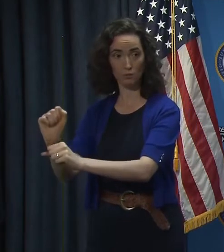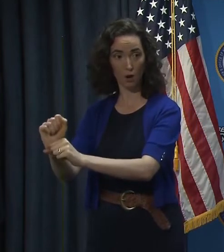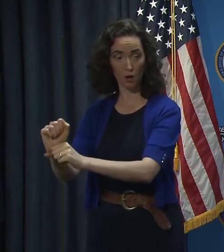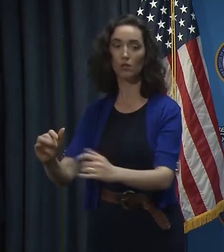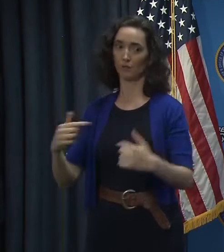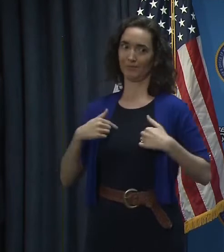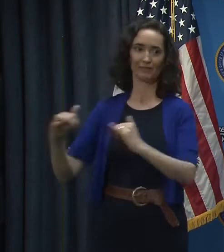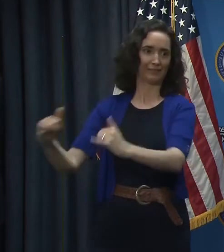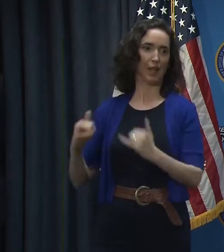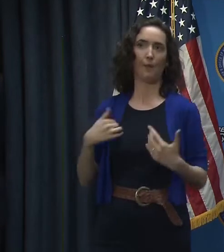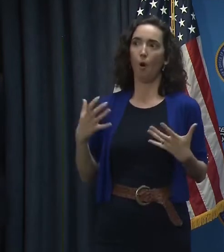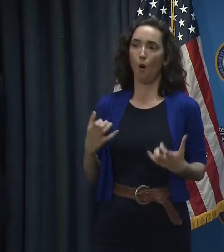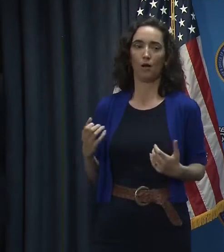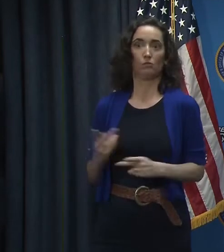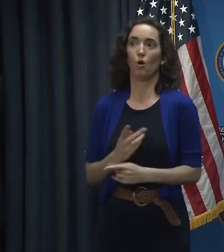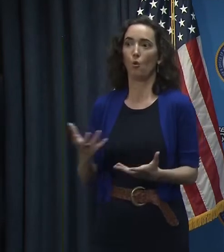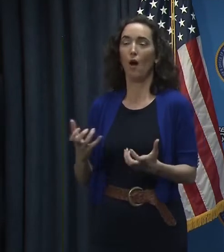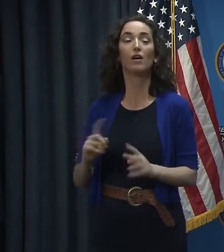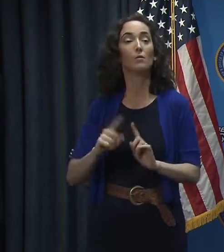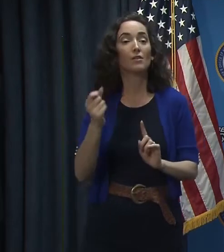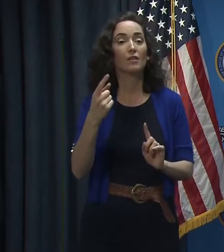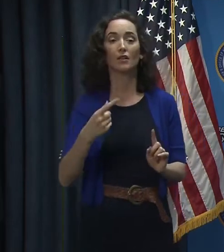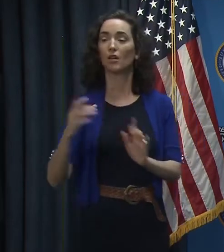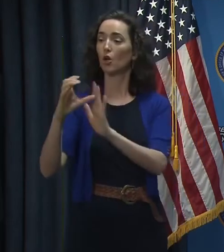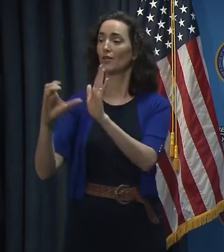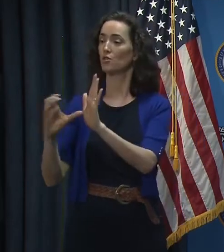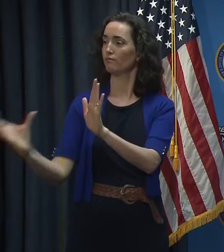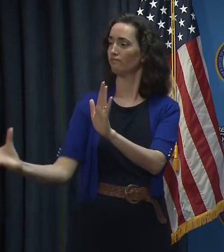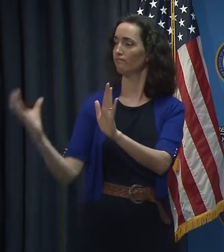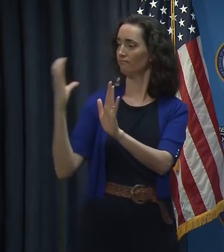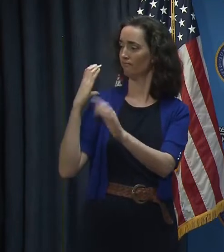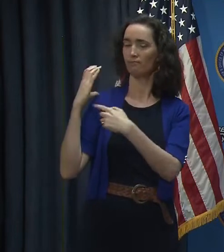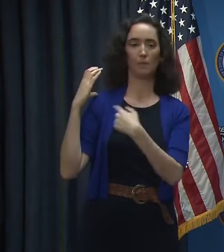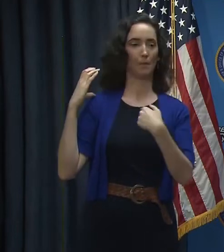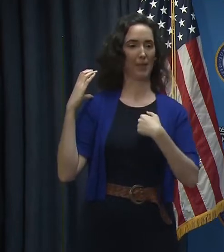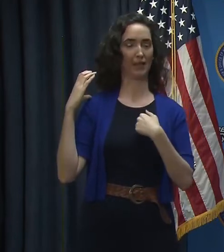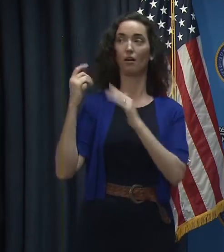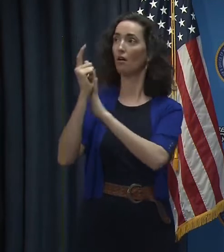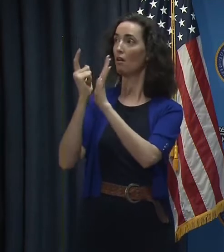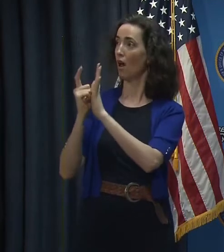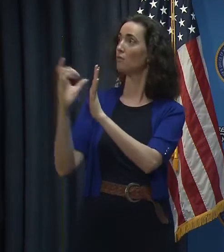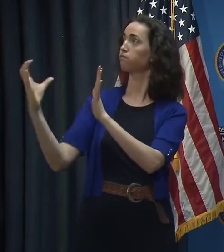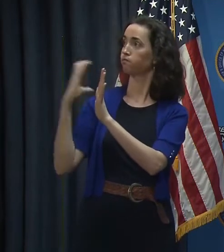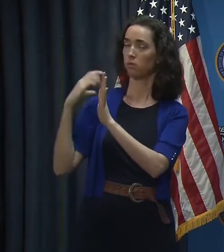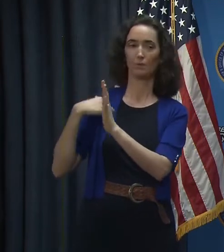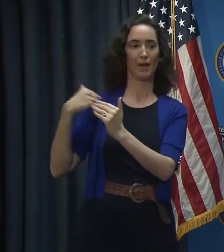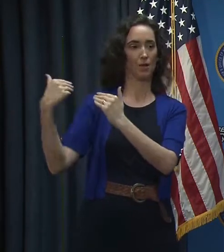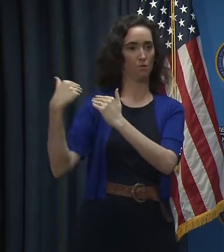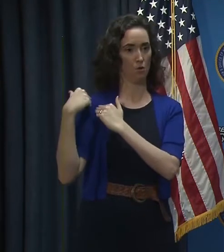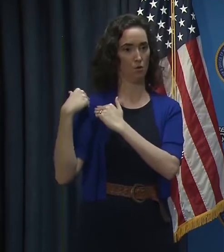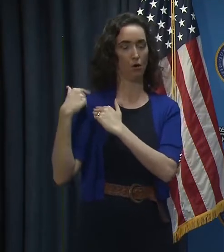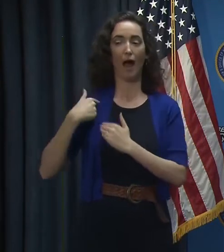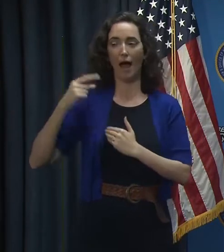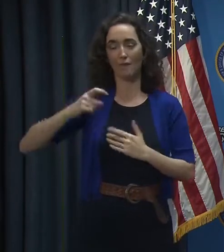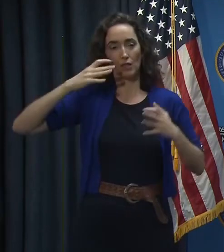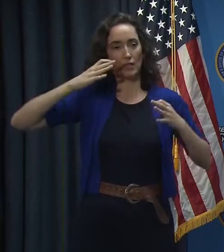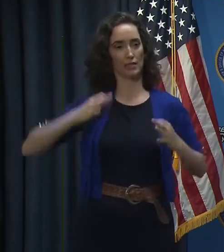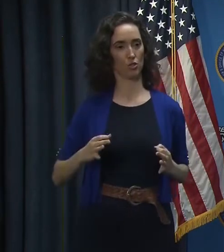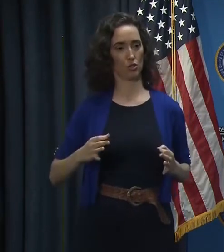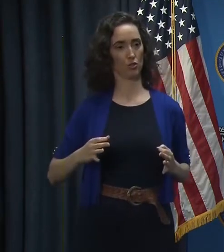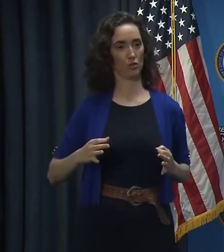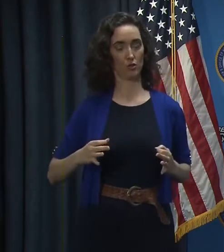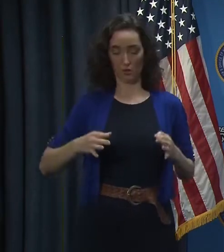time, I'm the only person charged with the Constitution and has the responsibility under the law to be the decision maker and